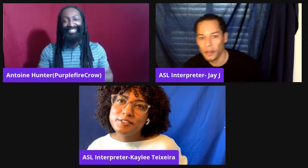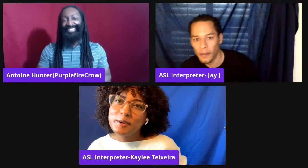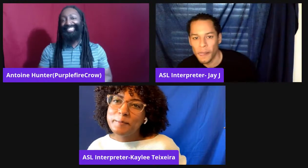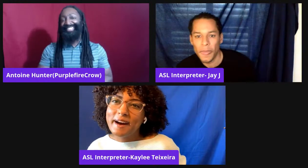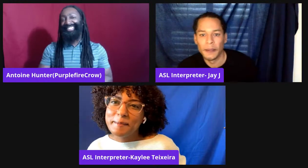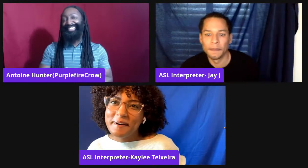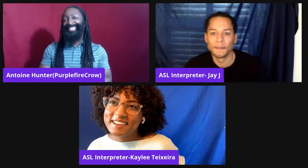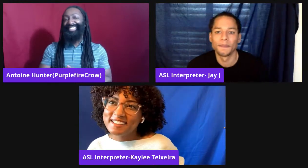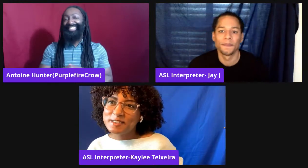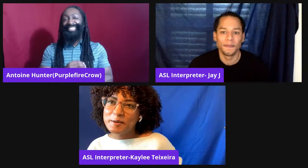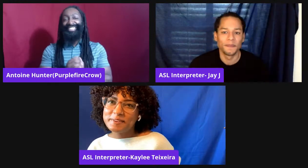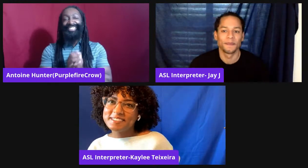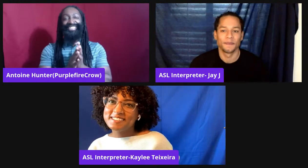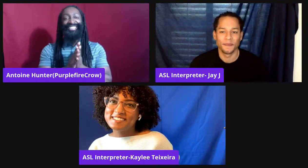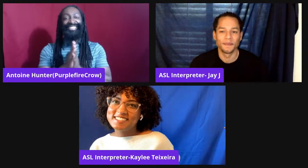beautiful BIPOC interpreters.